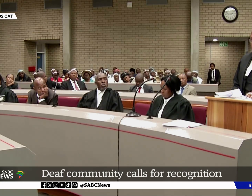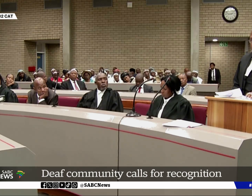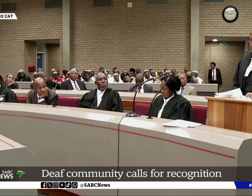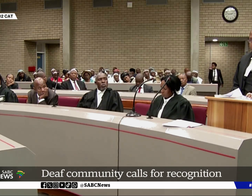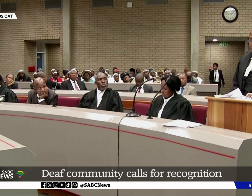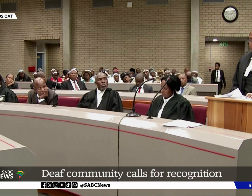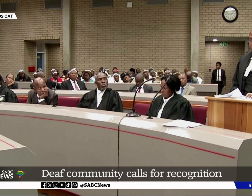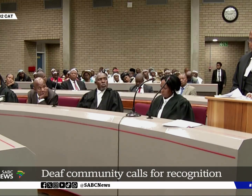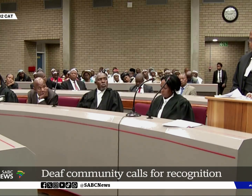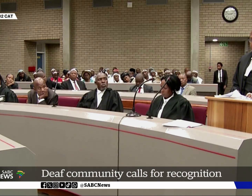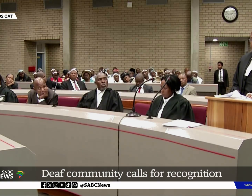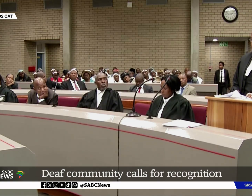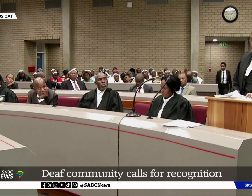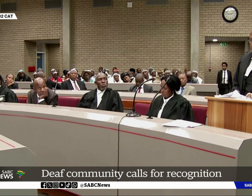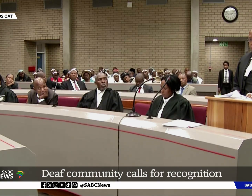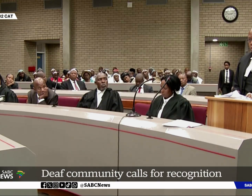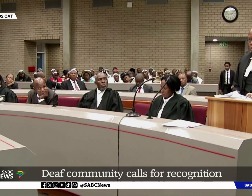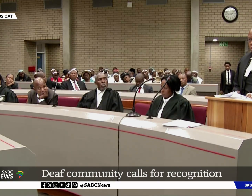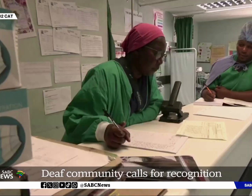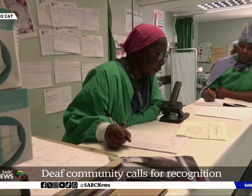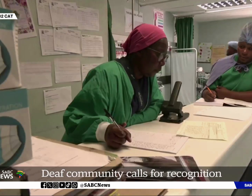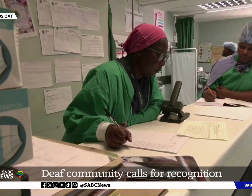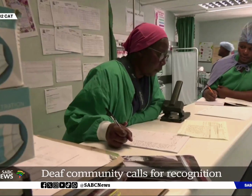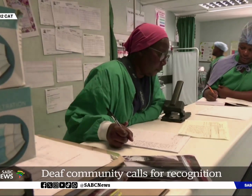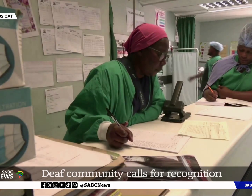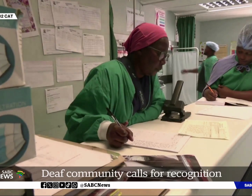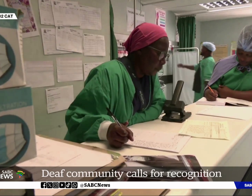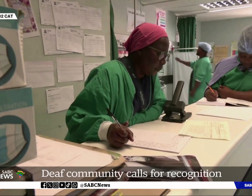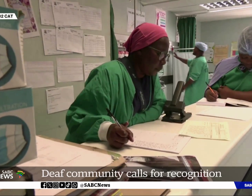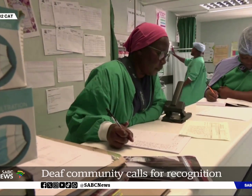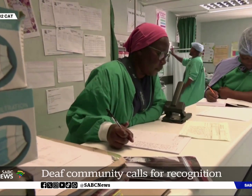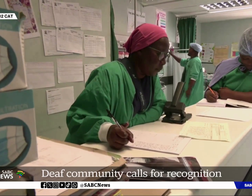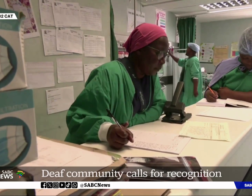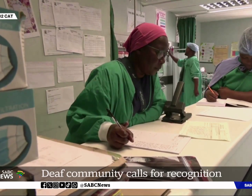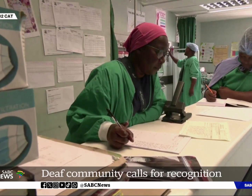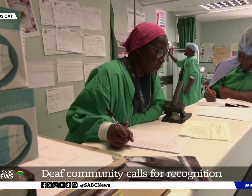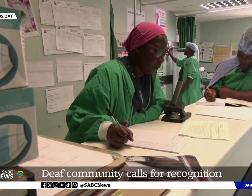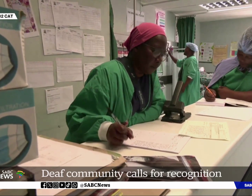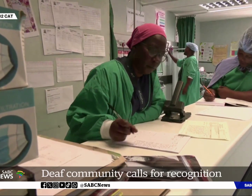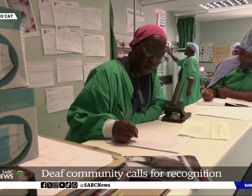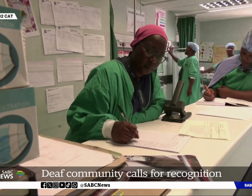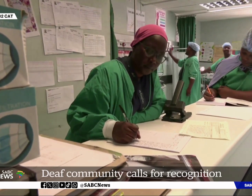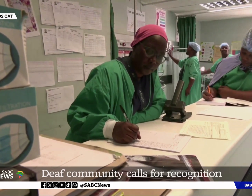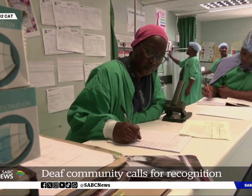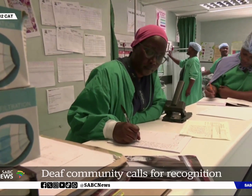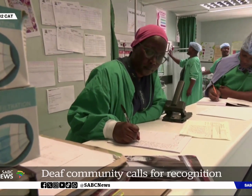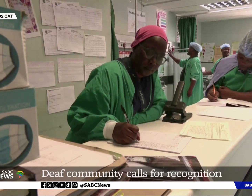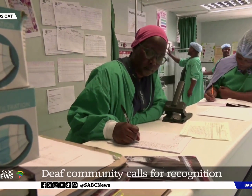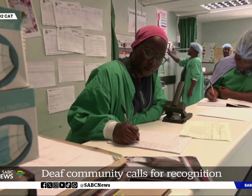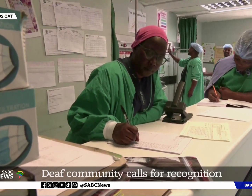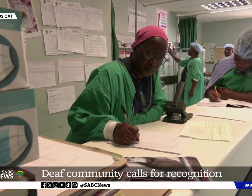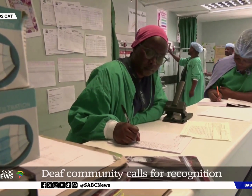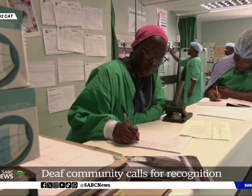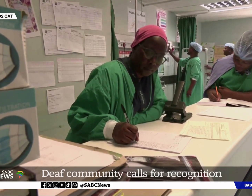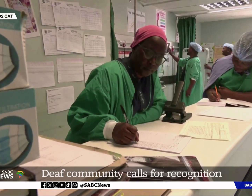same dialect. This creates a challenge for the deaf community in accessing government services, especially health